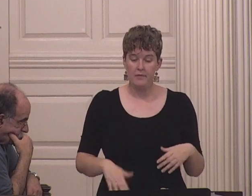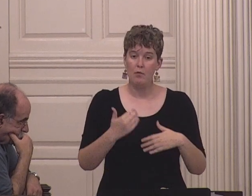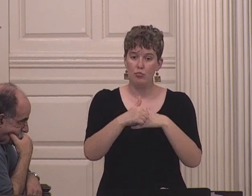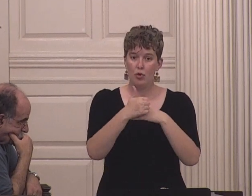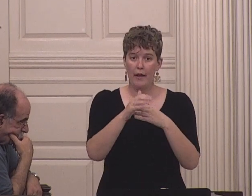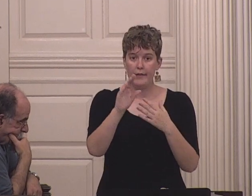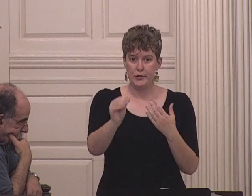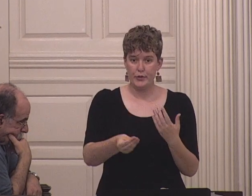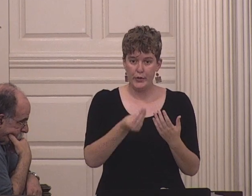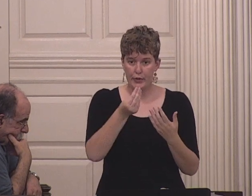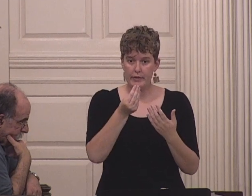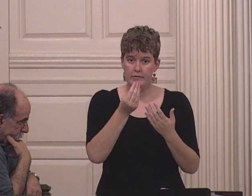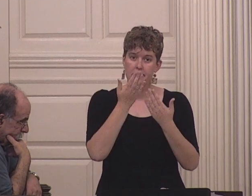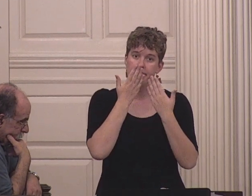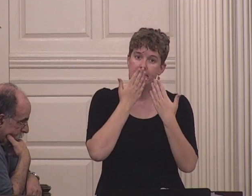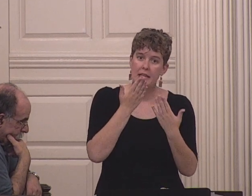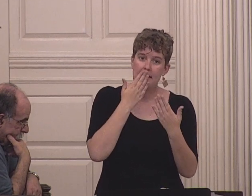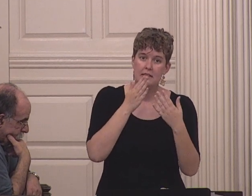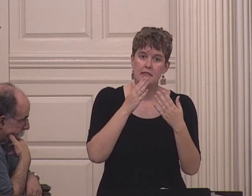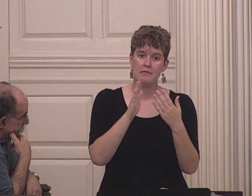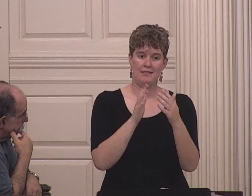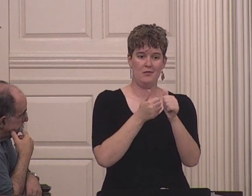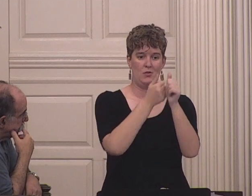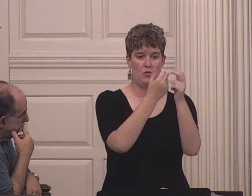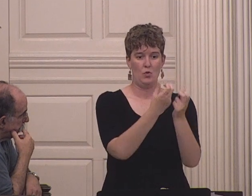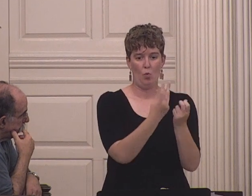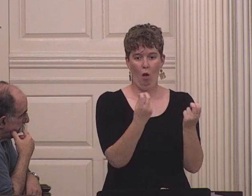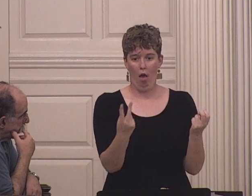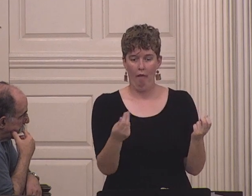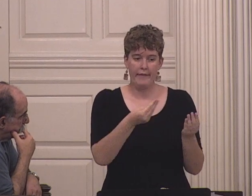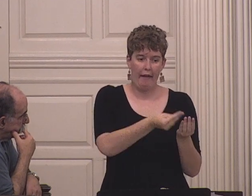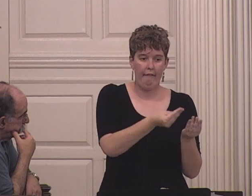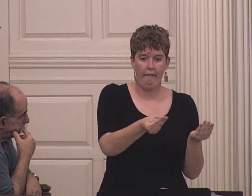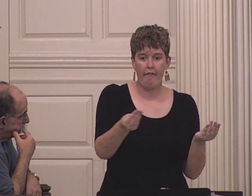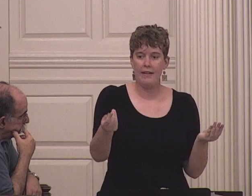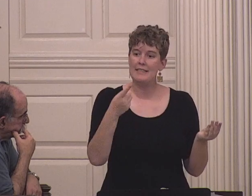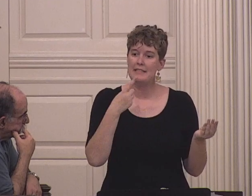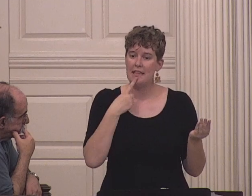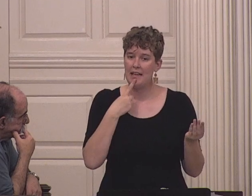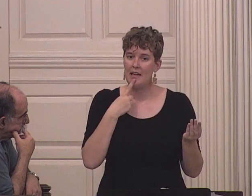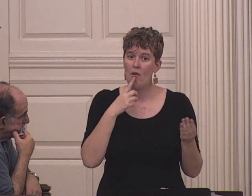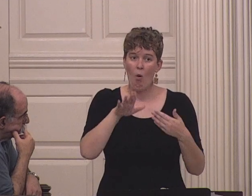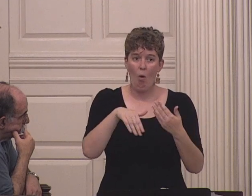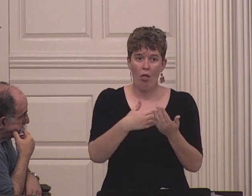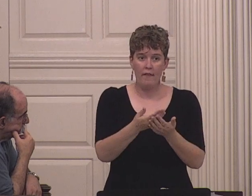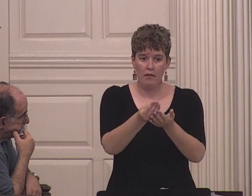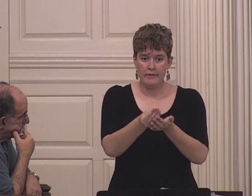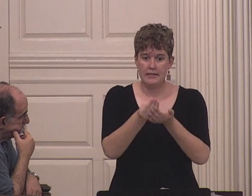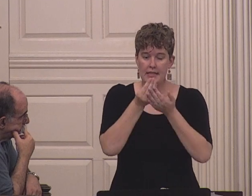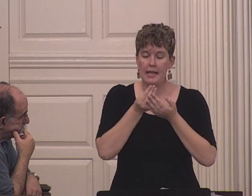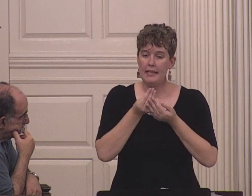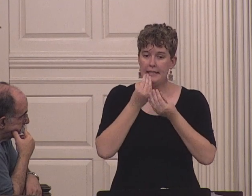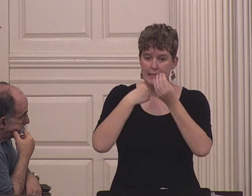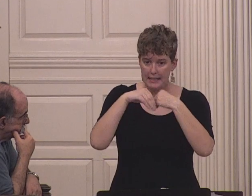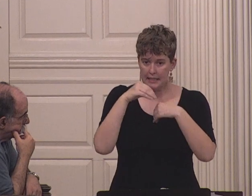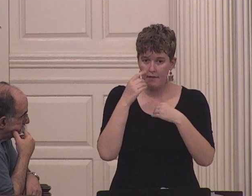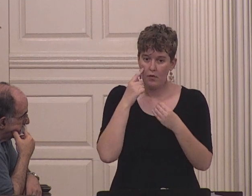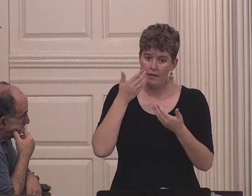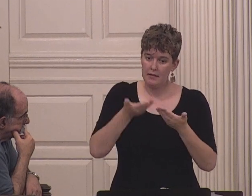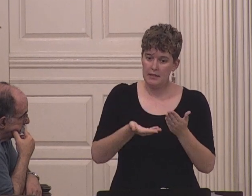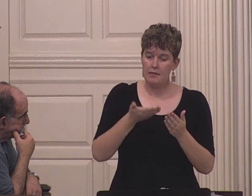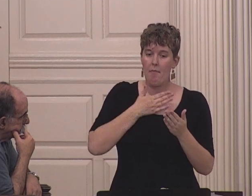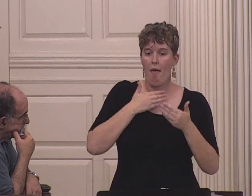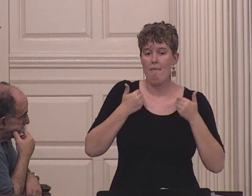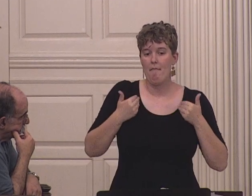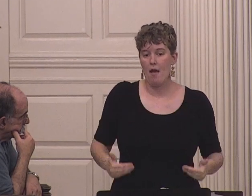thanks, he broke it and gave it to his disciples, saying, "Take this, all of you, and eat of it, for this is my